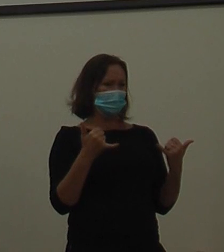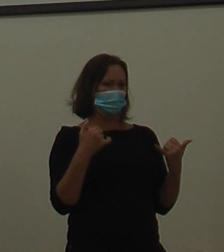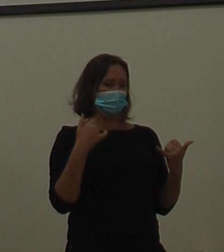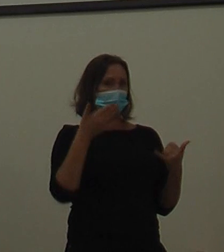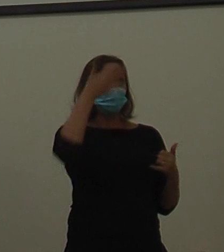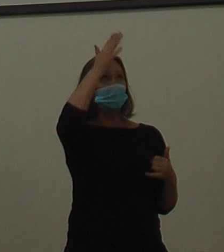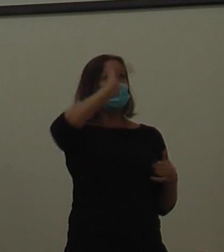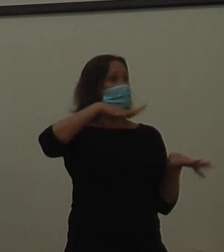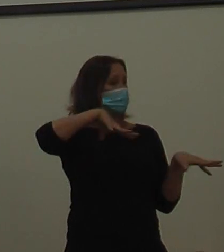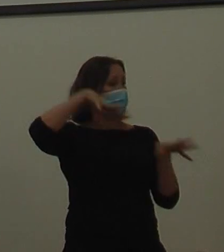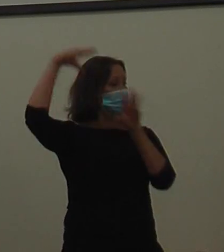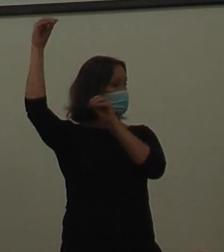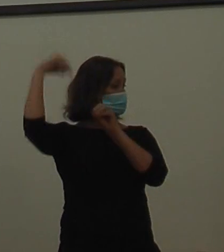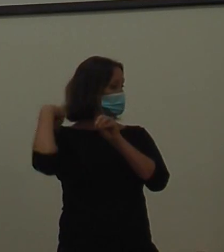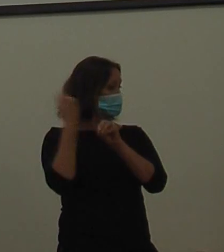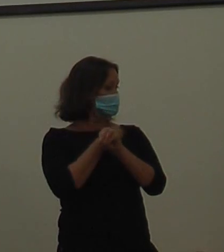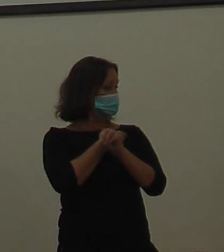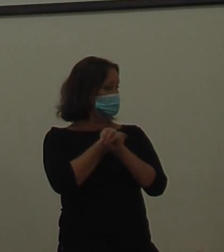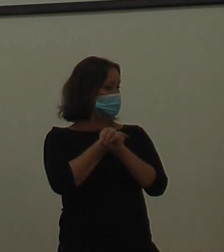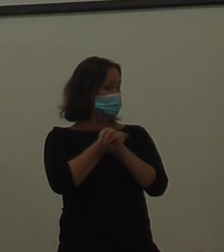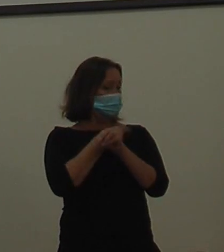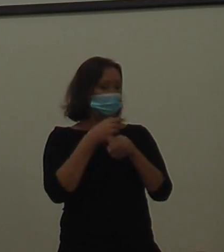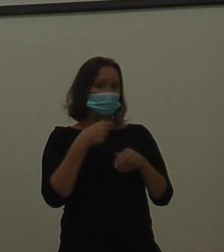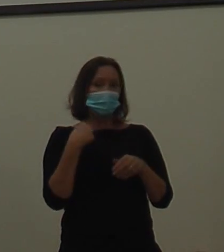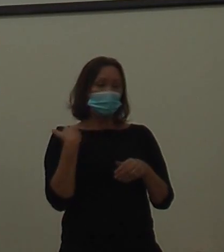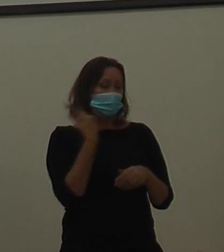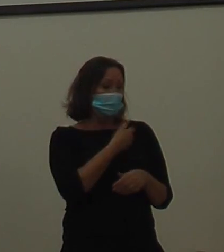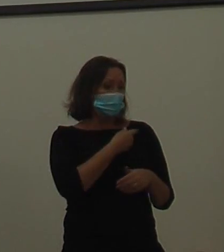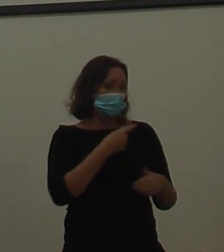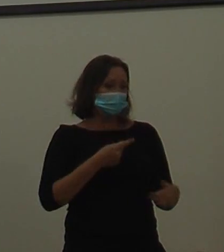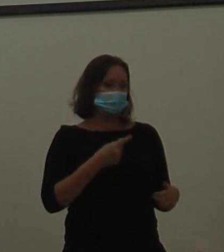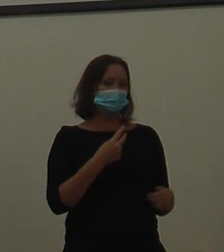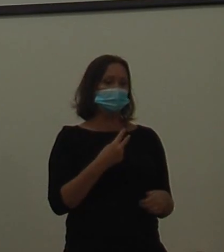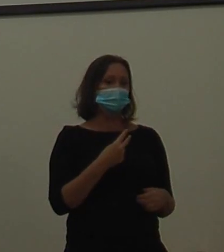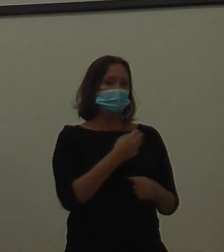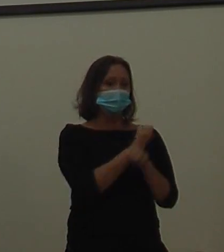us and given us into the hand of the Midians.'"